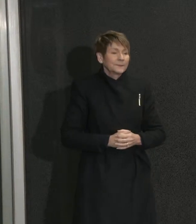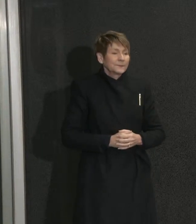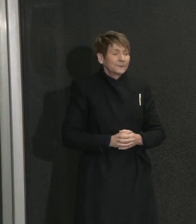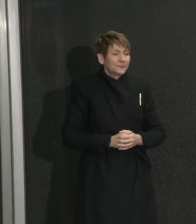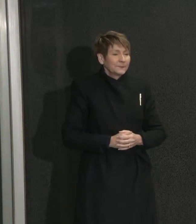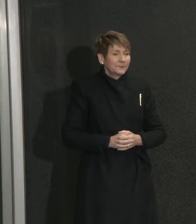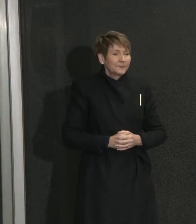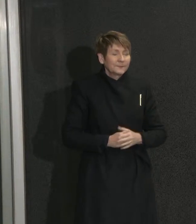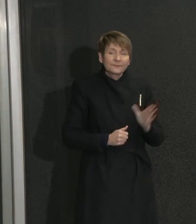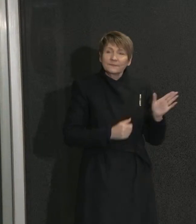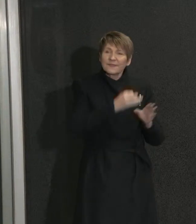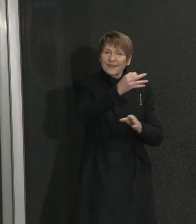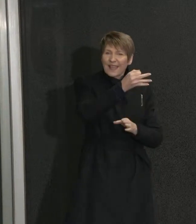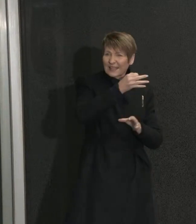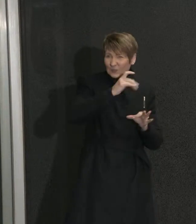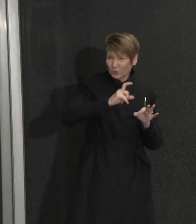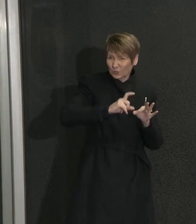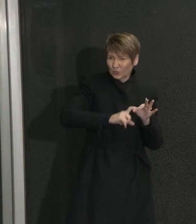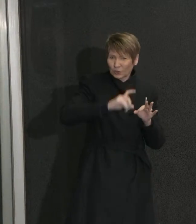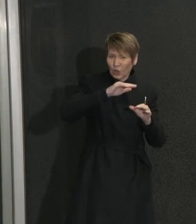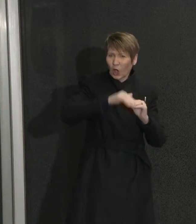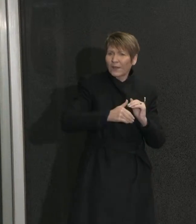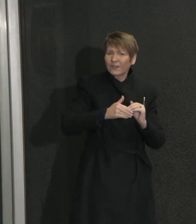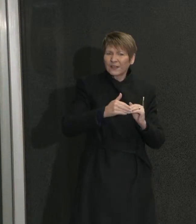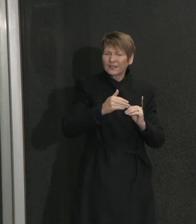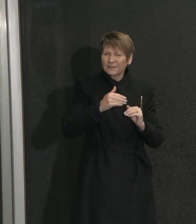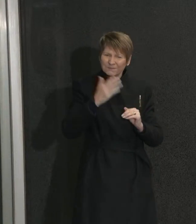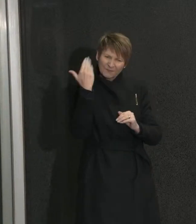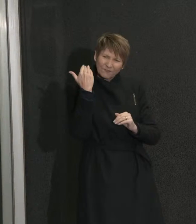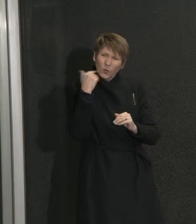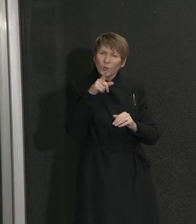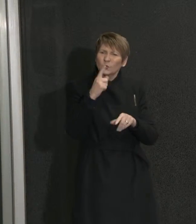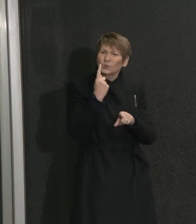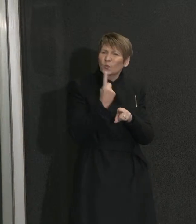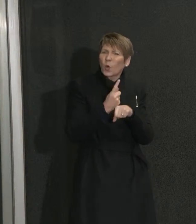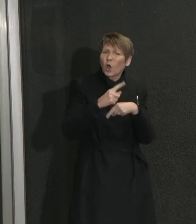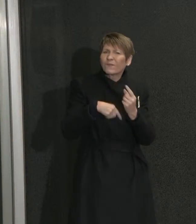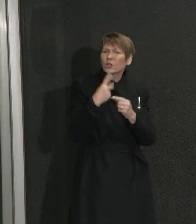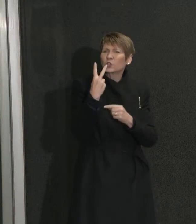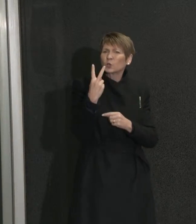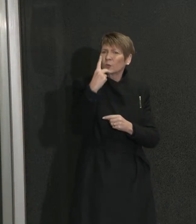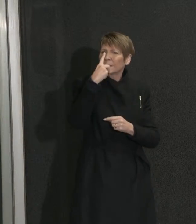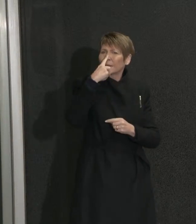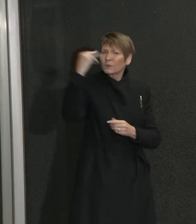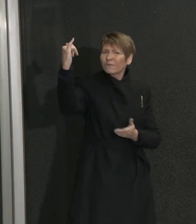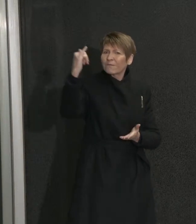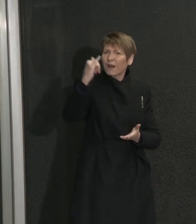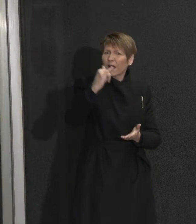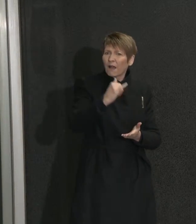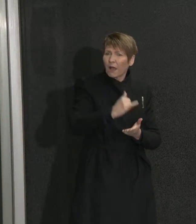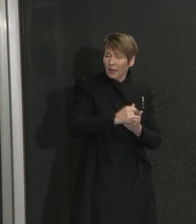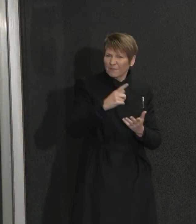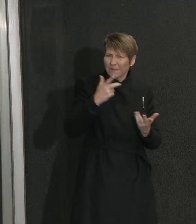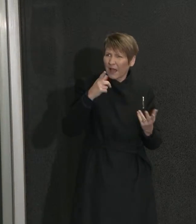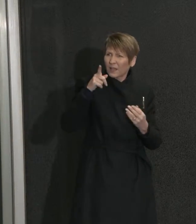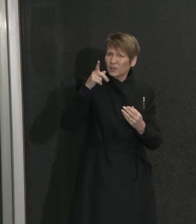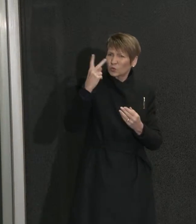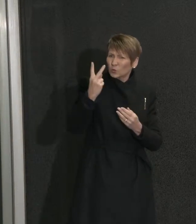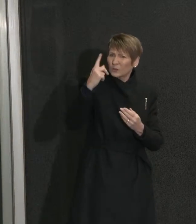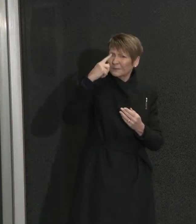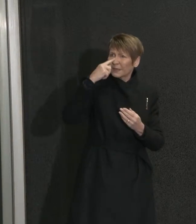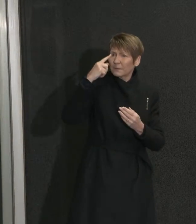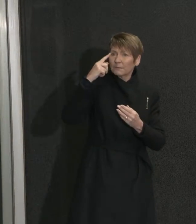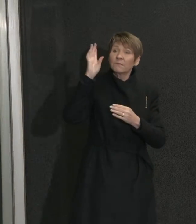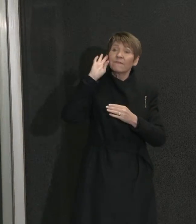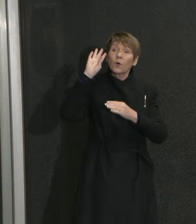you're determining whether it's an old infection. Can you explain that? Correct. And again, I won't go into any further details on that until we have